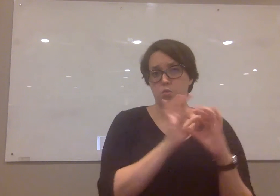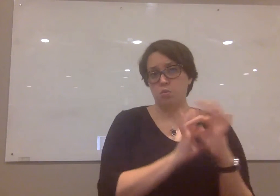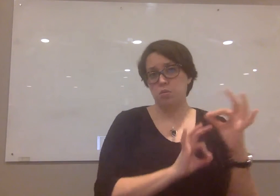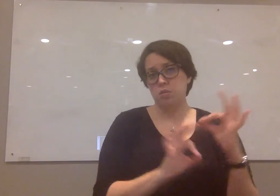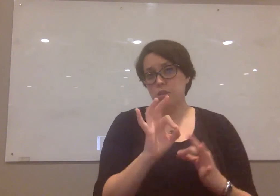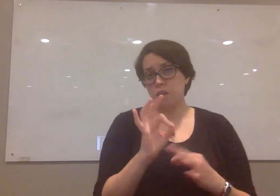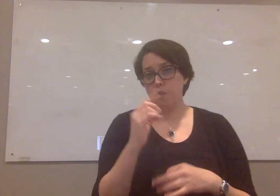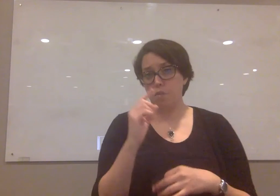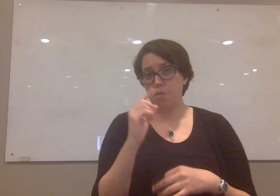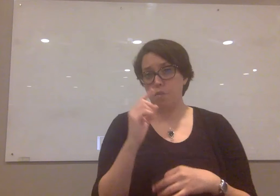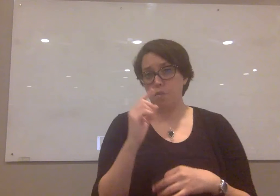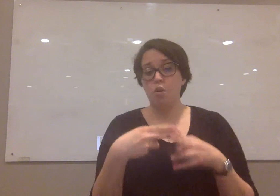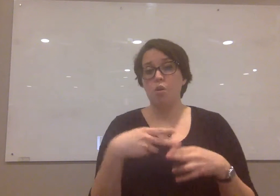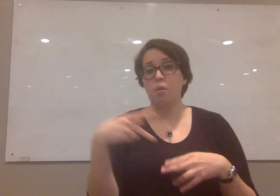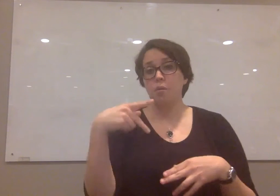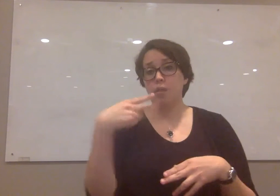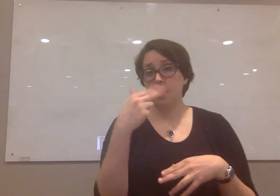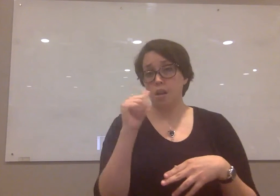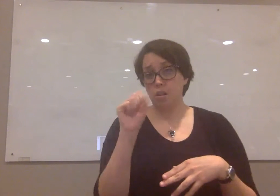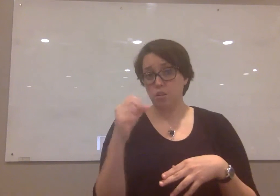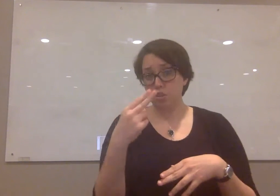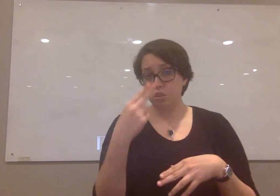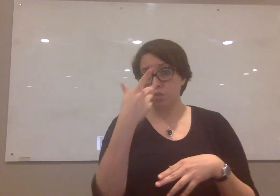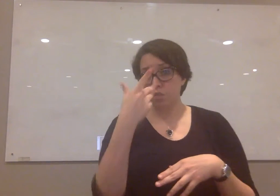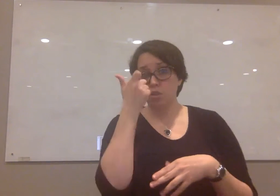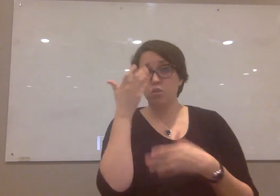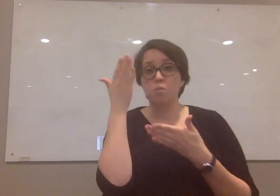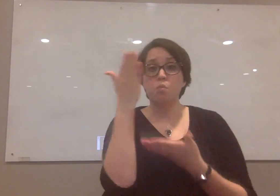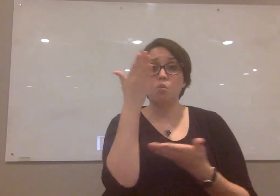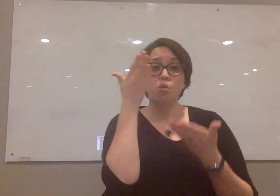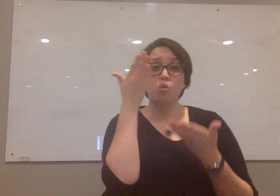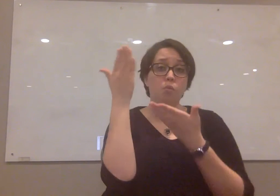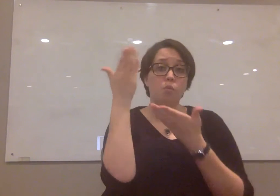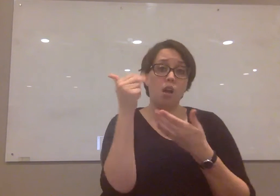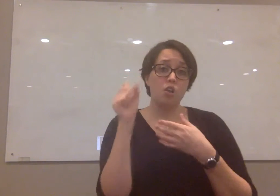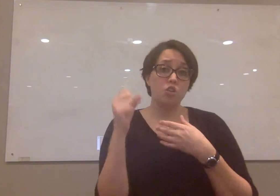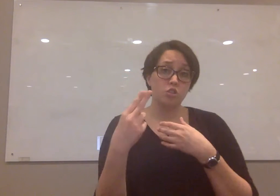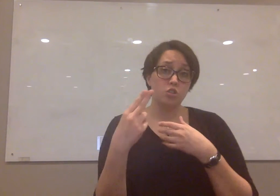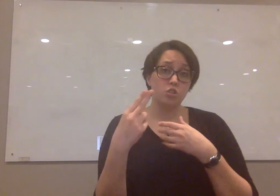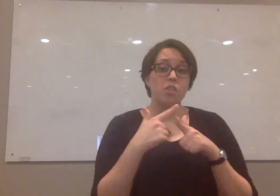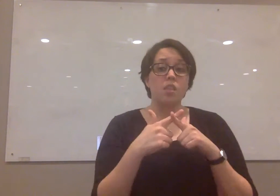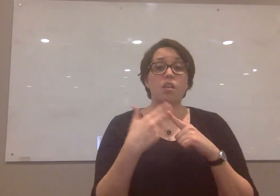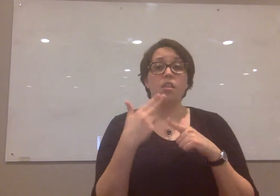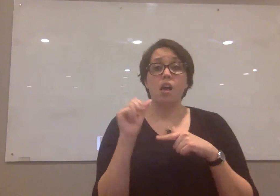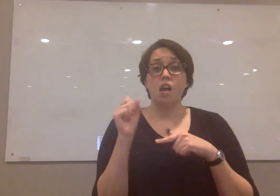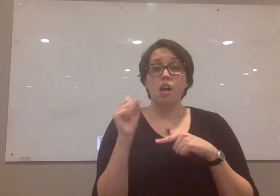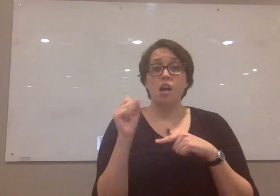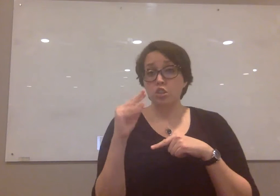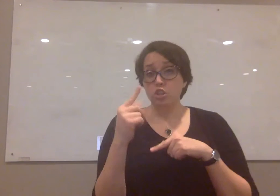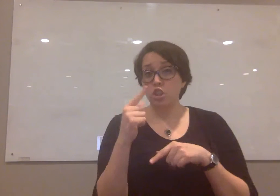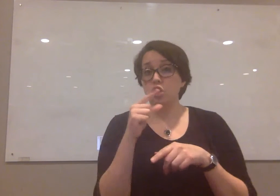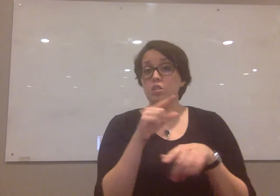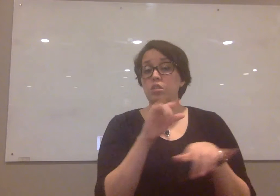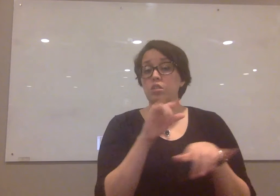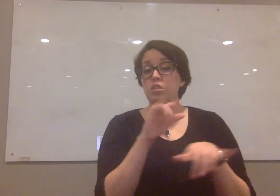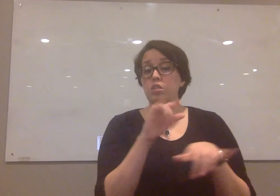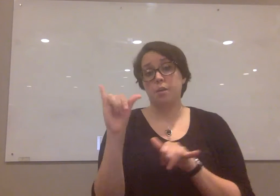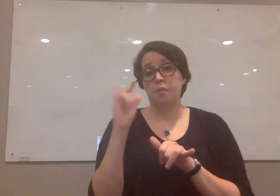And it's called phash because it's portable hash so that the hashing works the same on all systems regardless of architecture